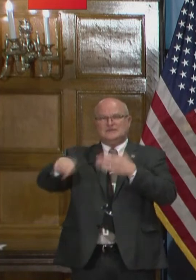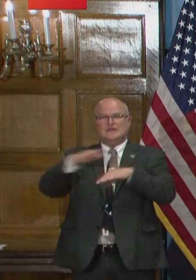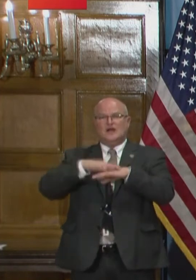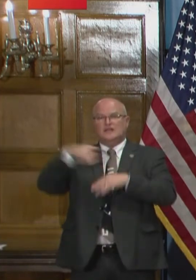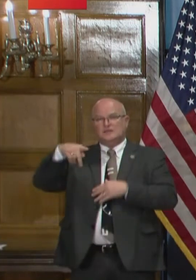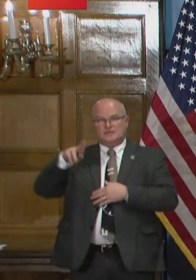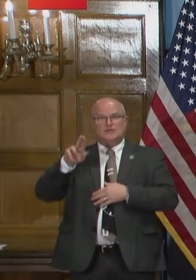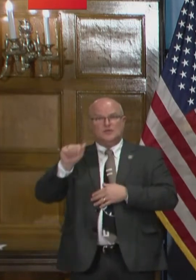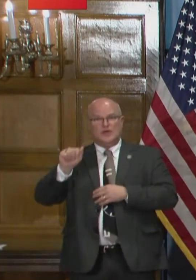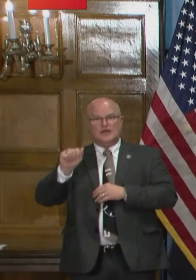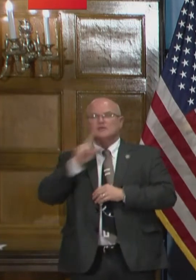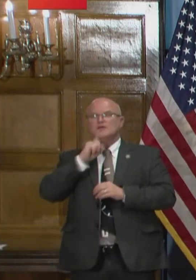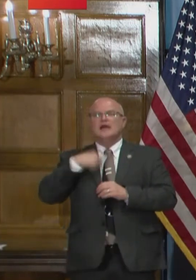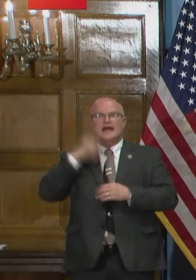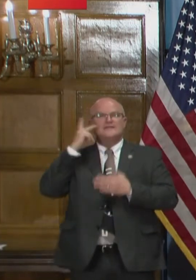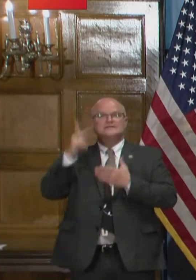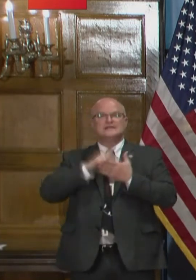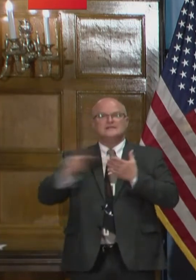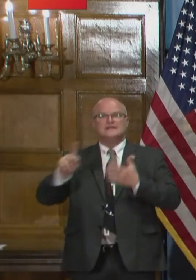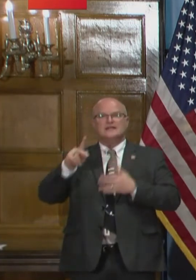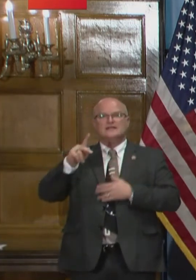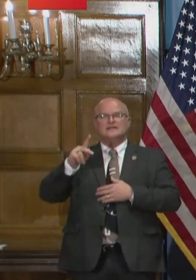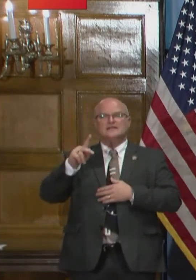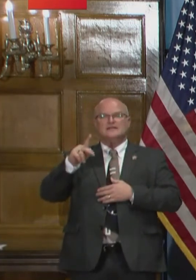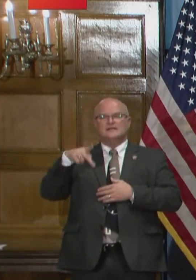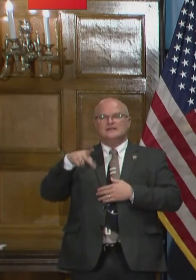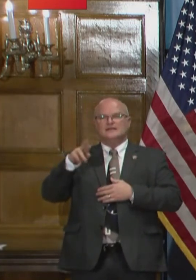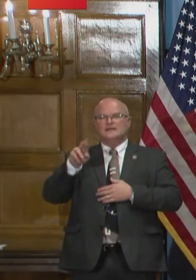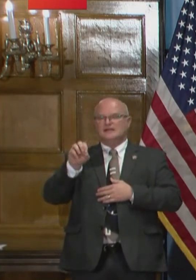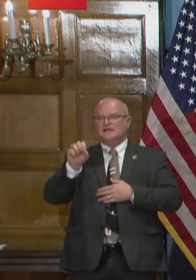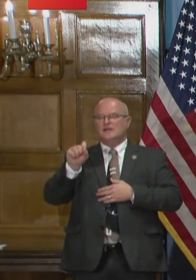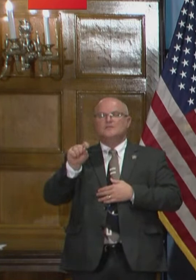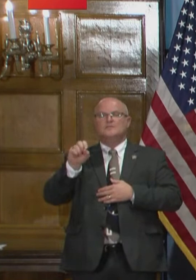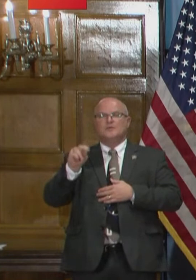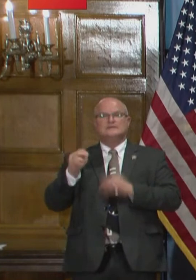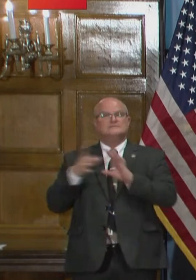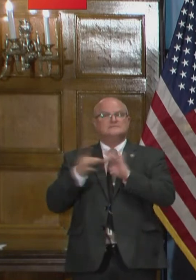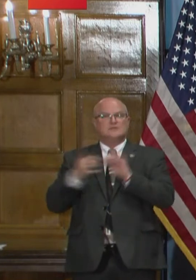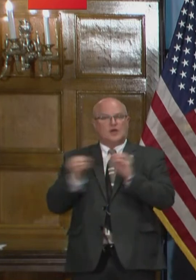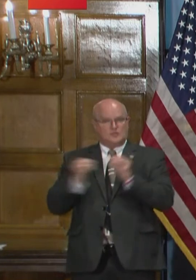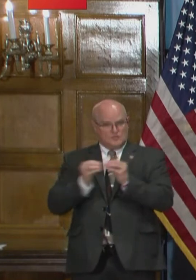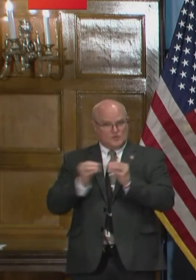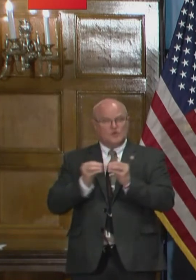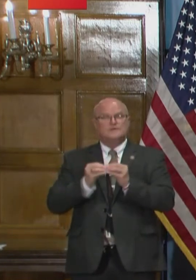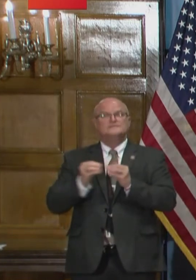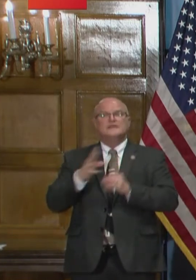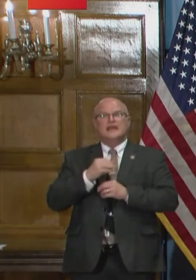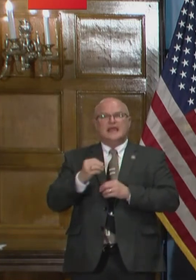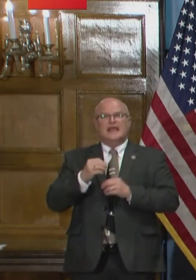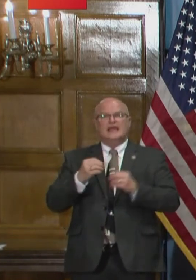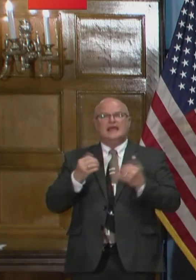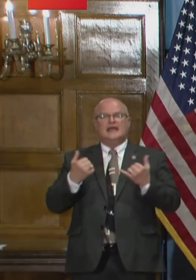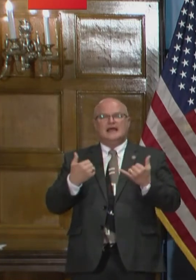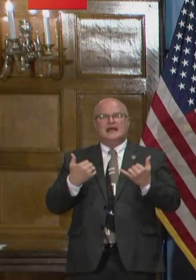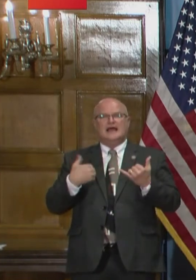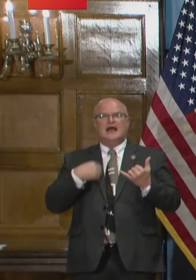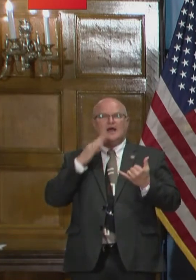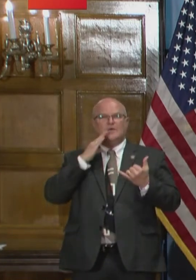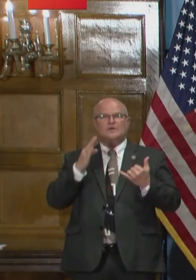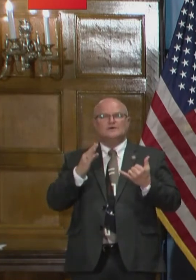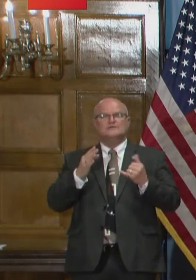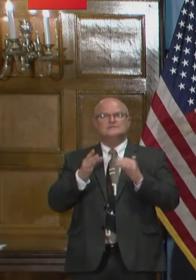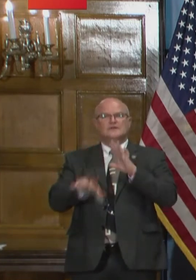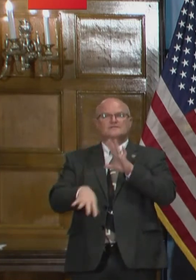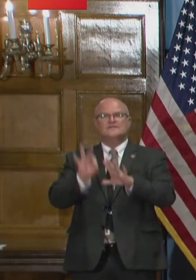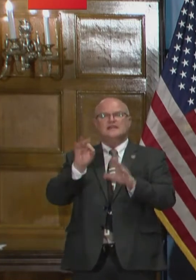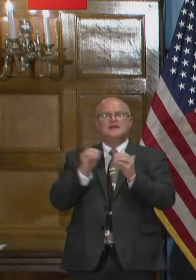PUA. I'll certainly have Secretary of Commerce here so we can go into that in more detail. And in the meantime, I'll want to go and find